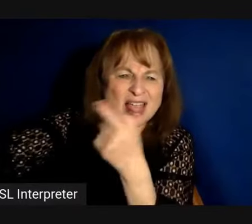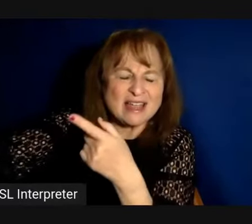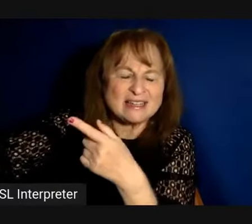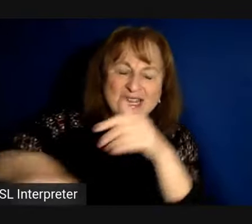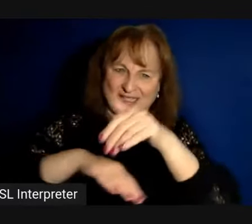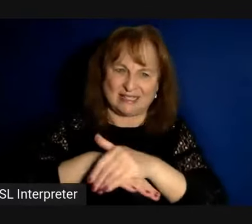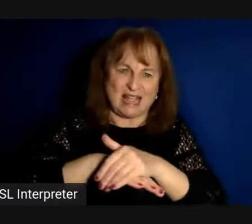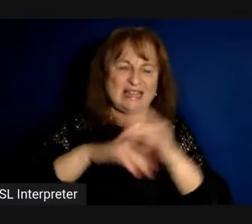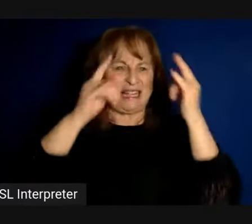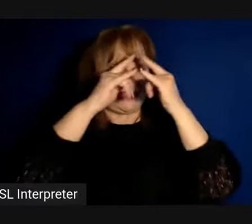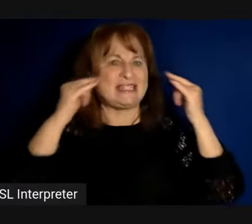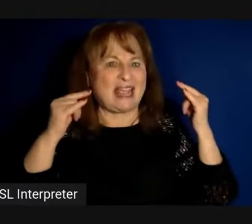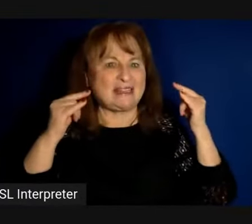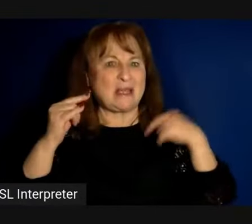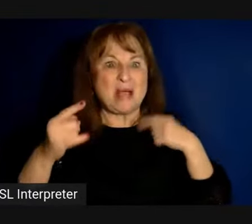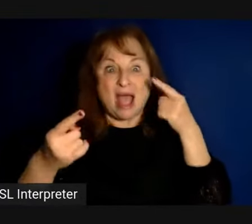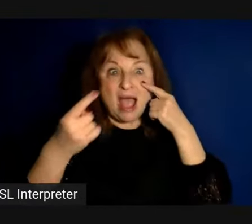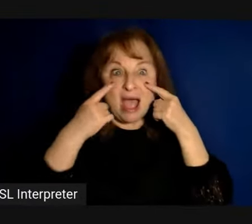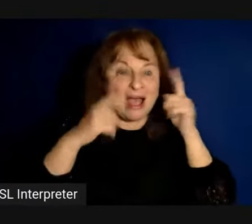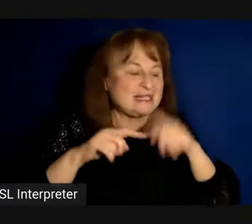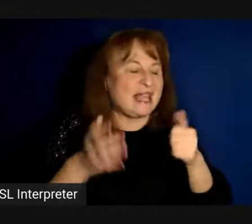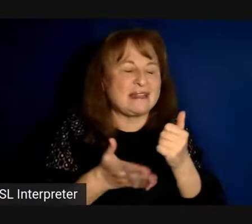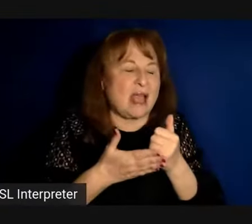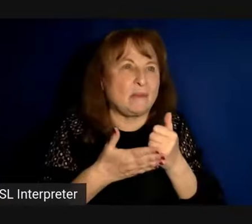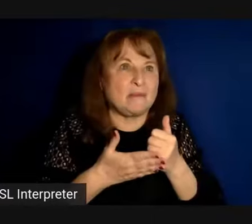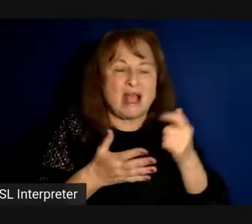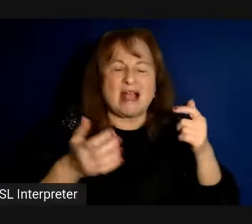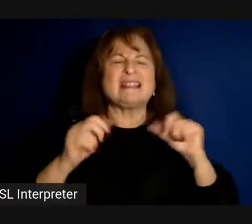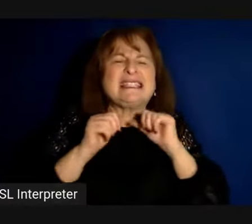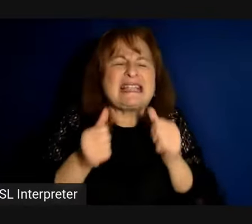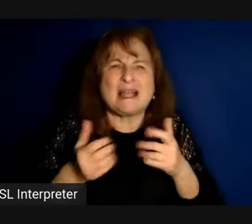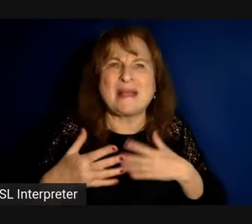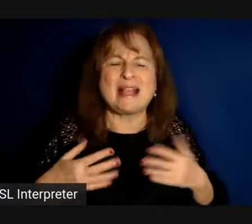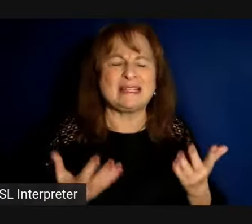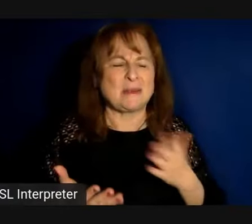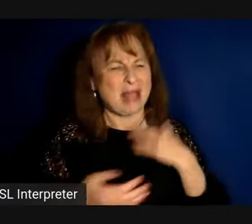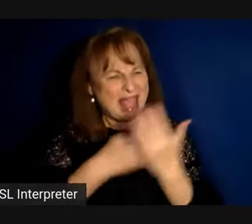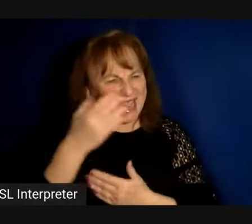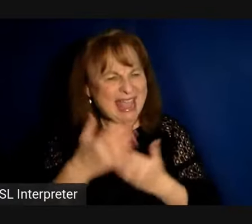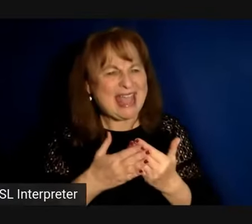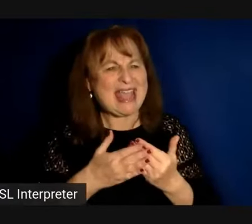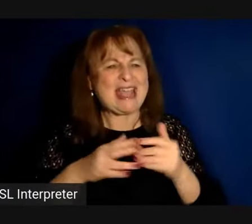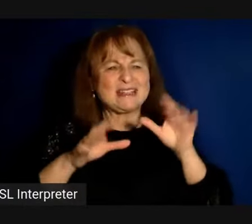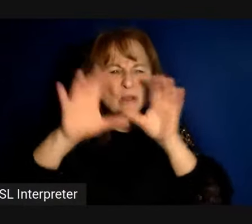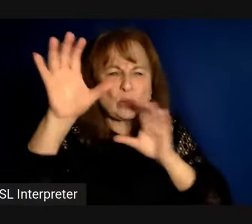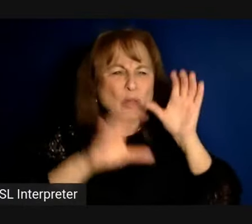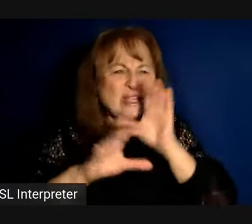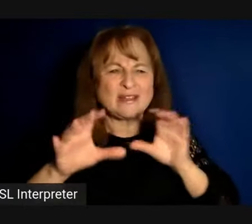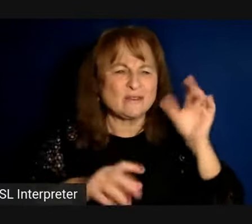night in the tent and my eyes can't help but deny my ease so it's my hands that go dowsing for sound